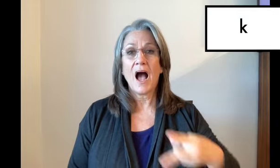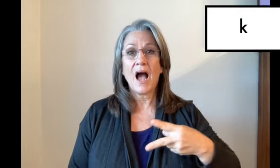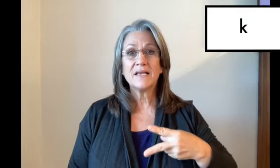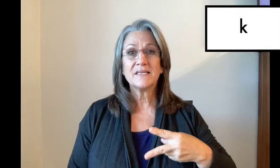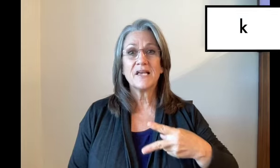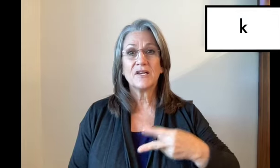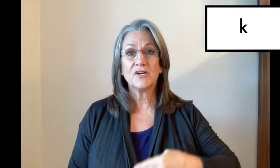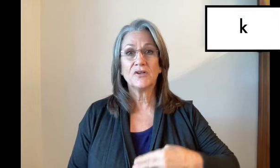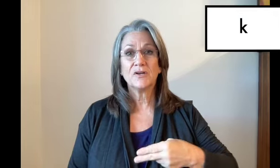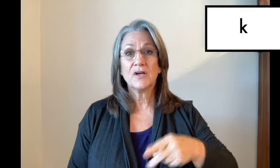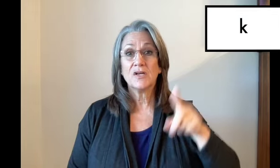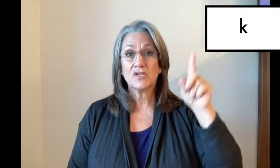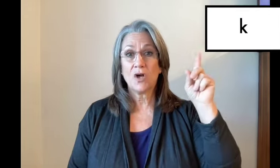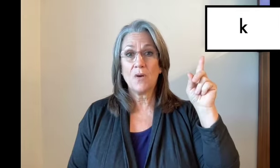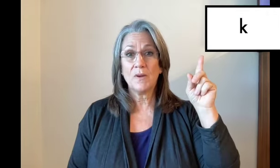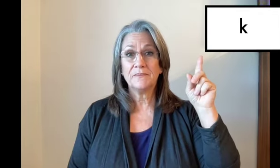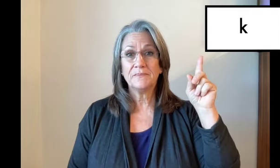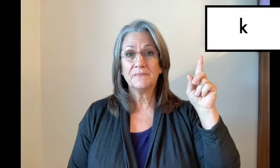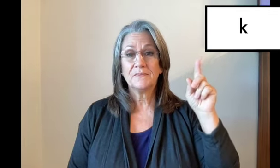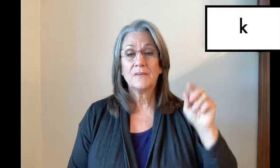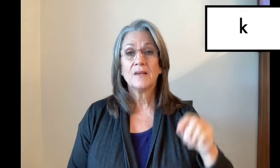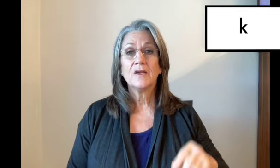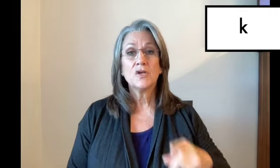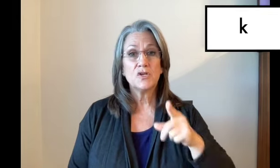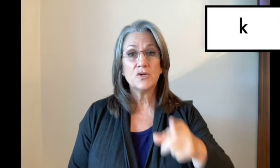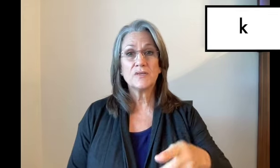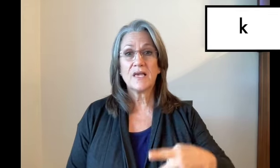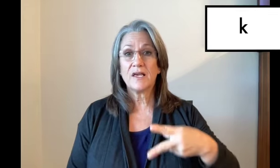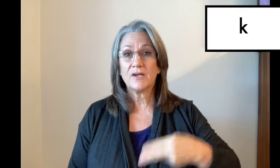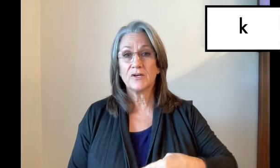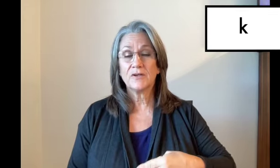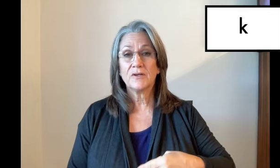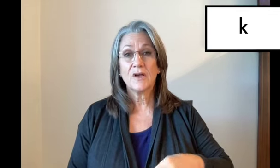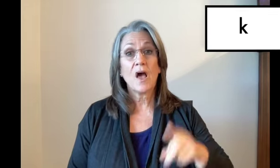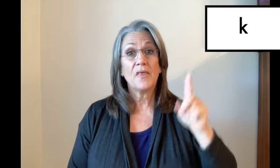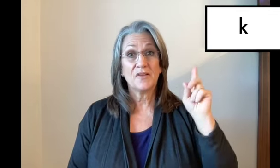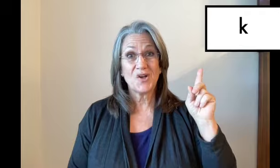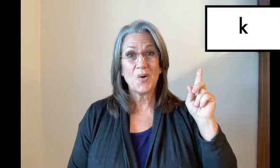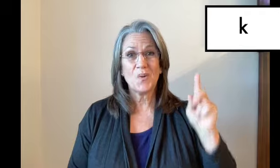I say k, tall one. You say k, the tall one.